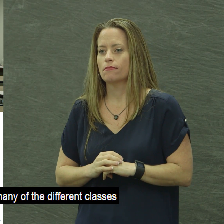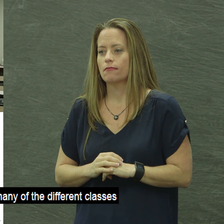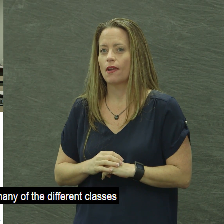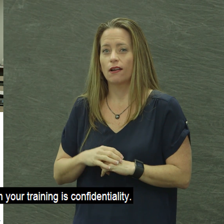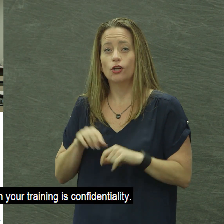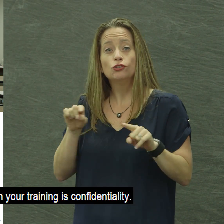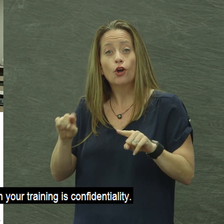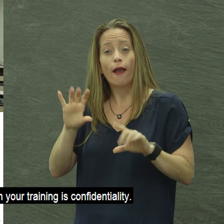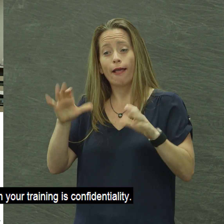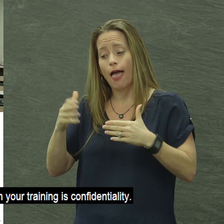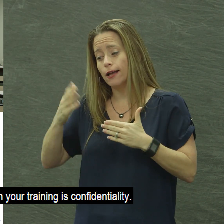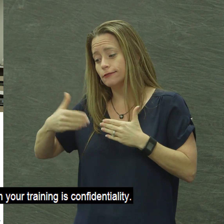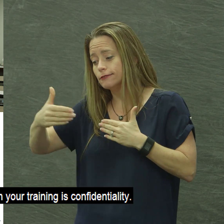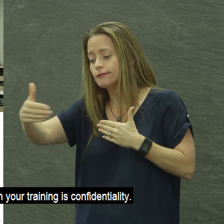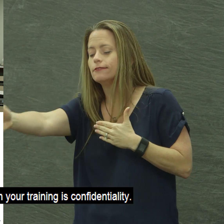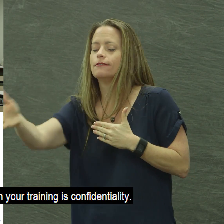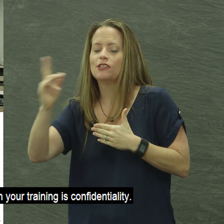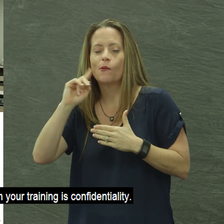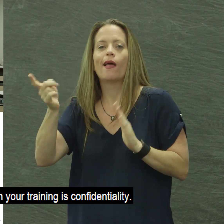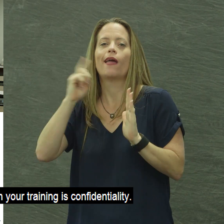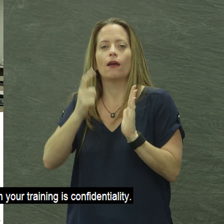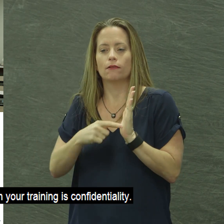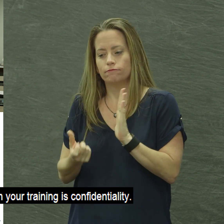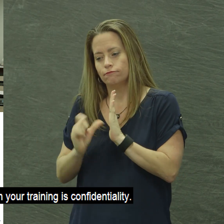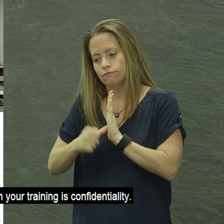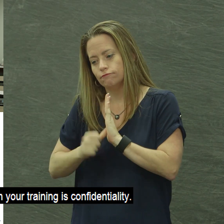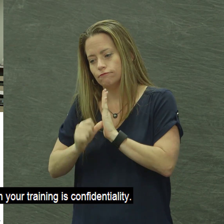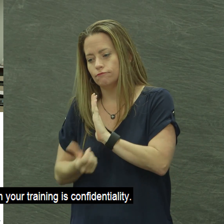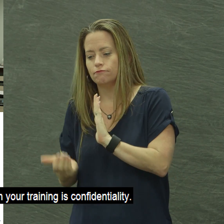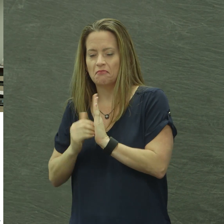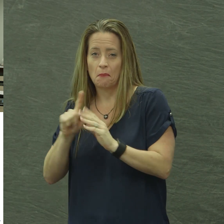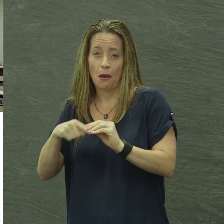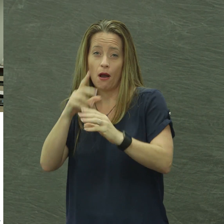different classes through your training is confidentiality.